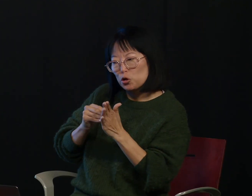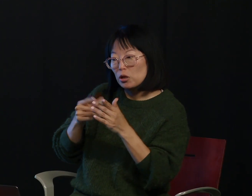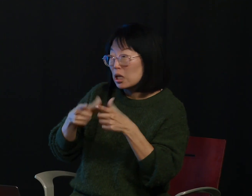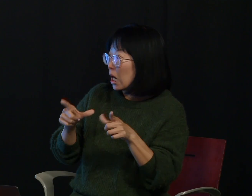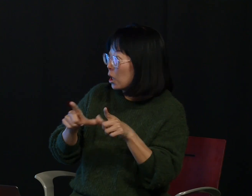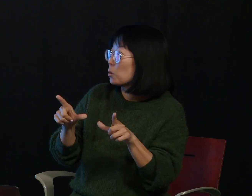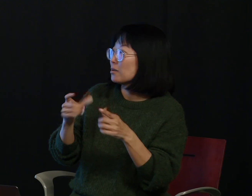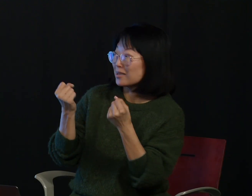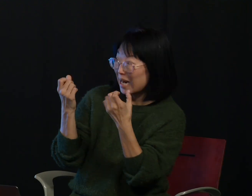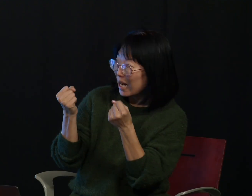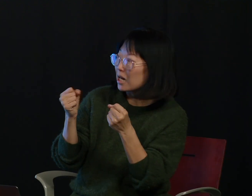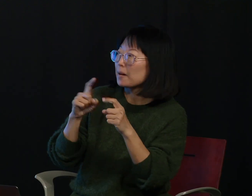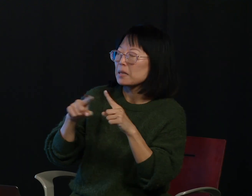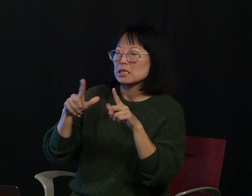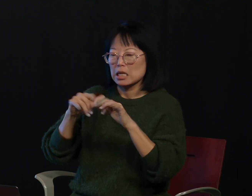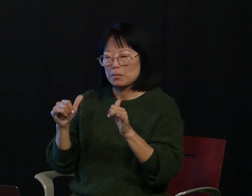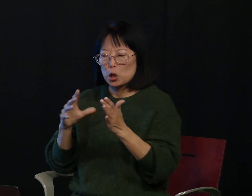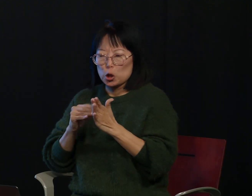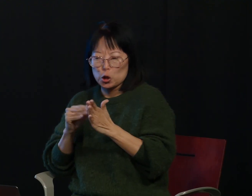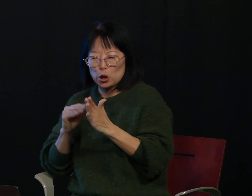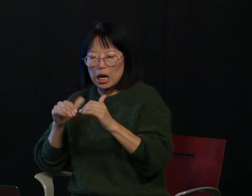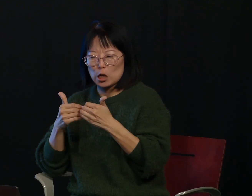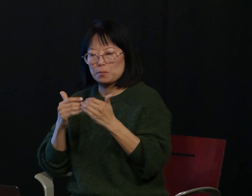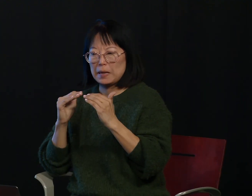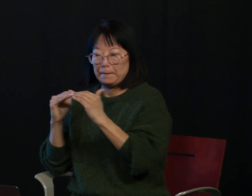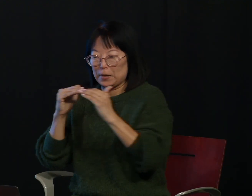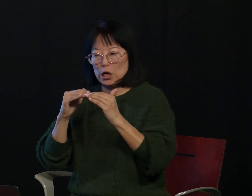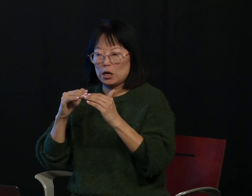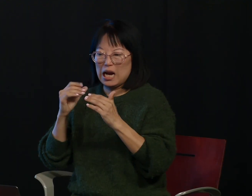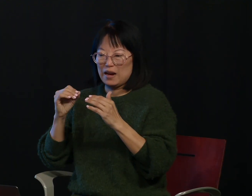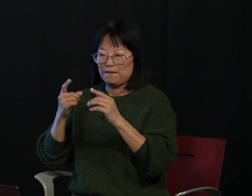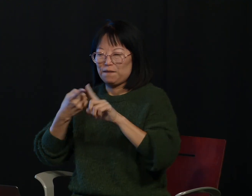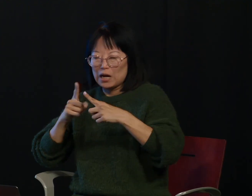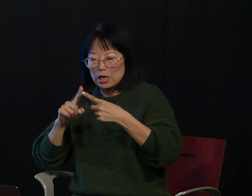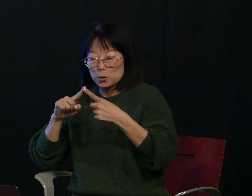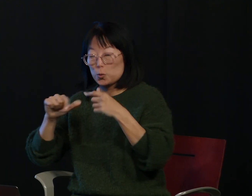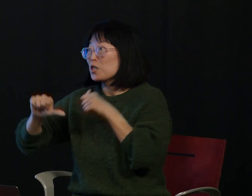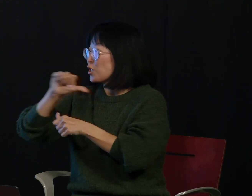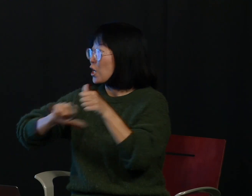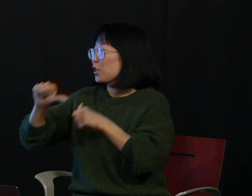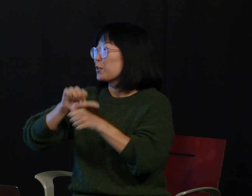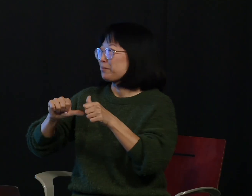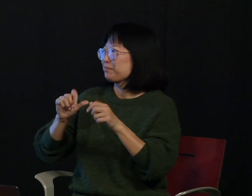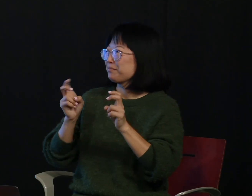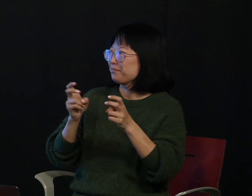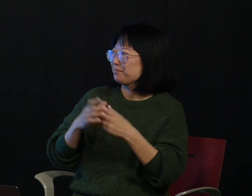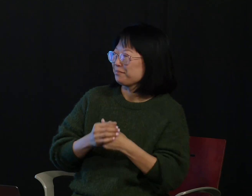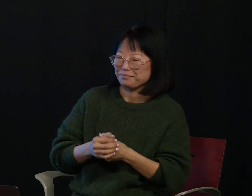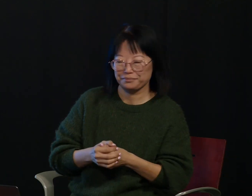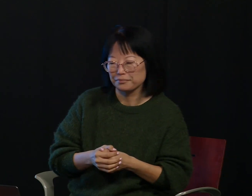girls in their language and signing, same time learning how peer play and how to be friends with one another.